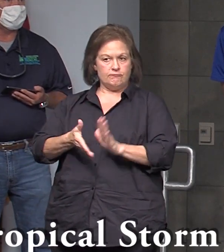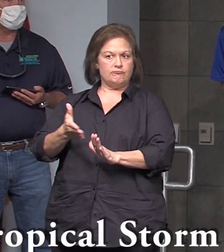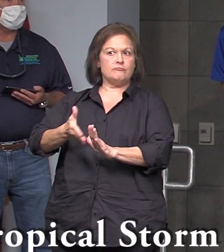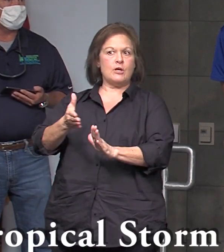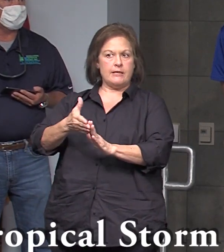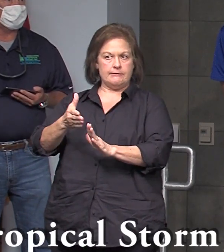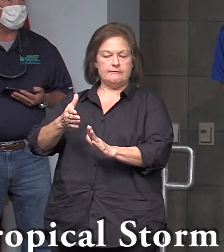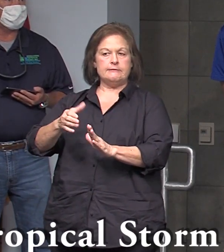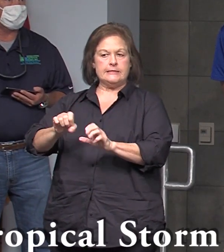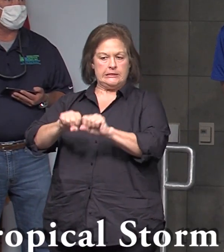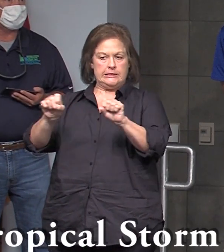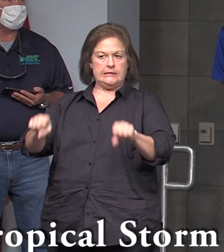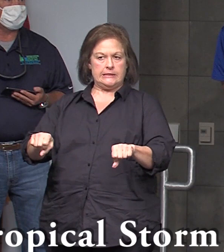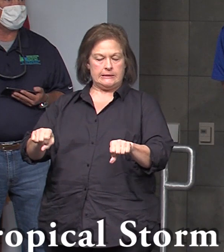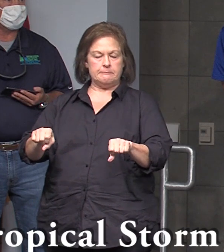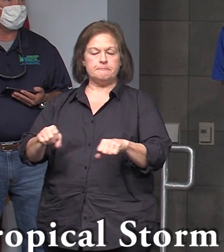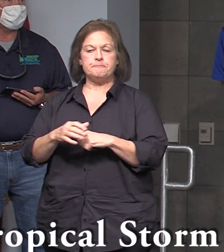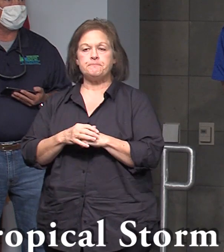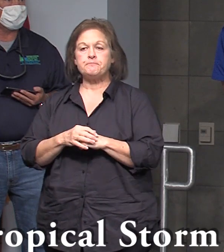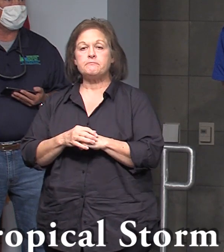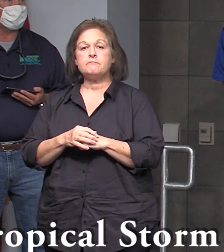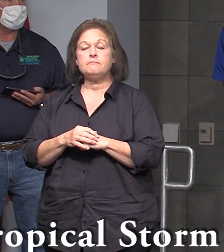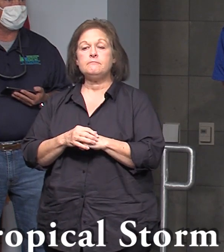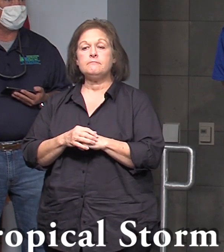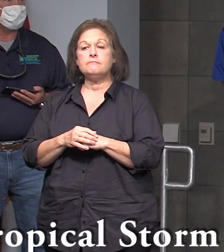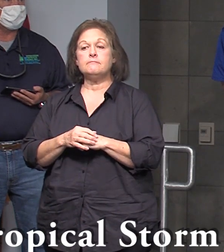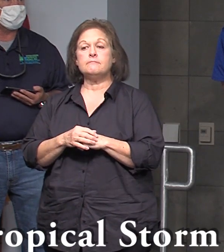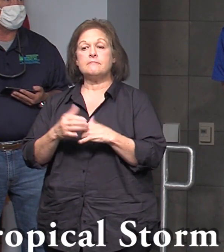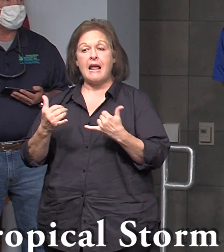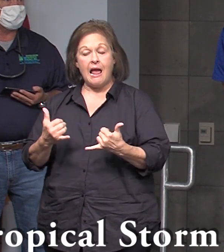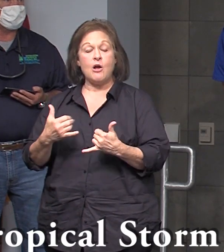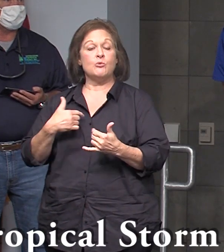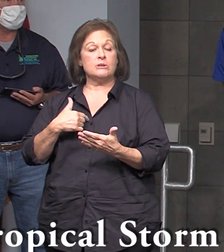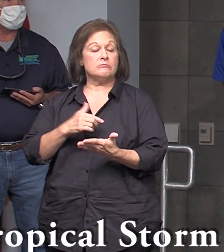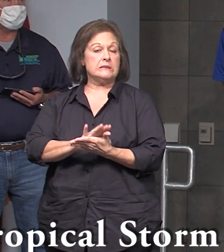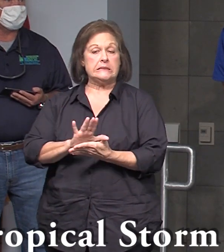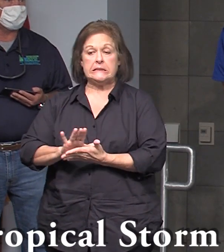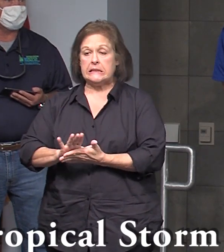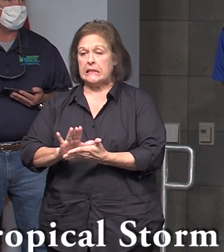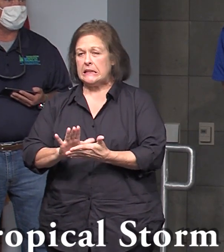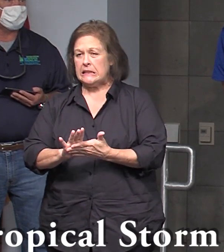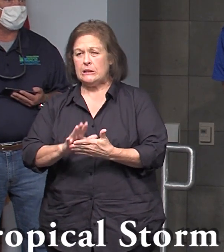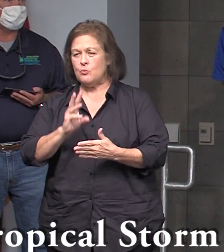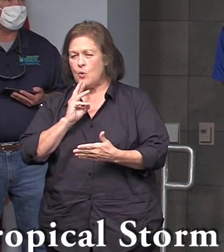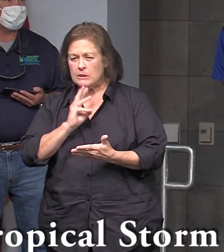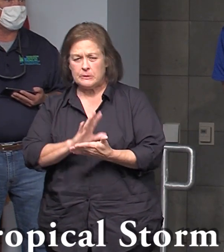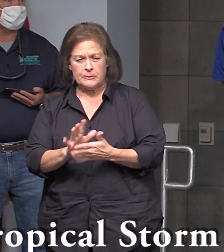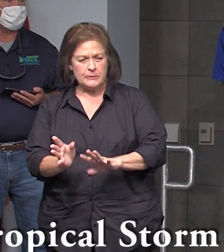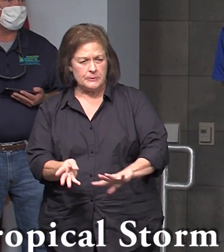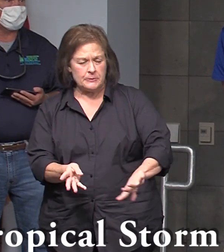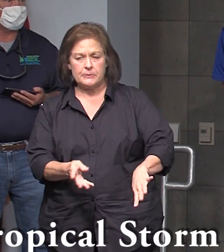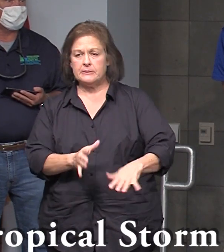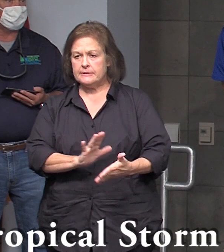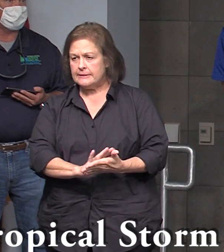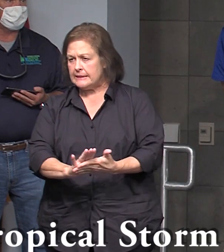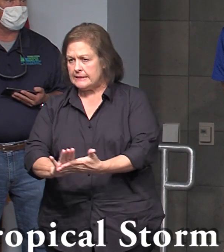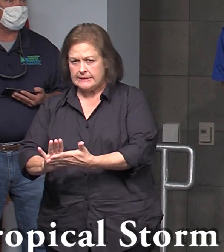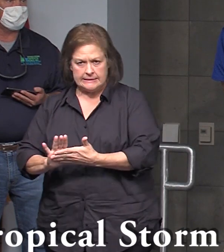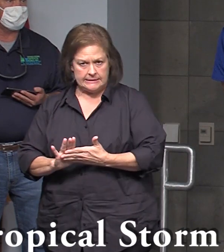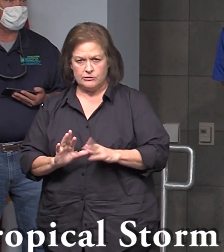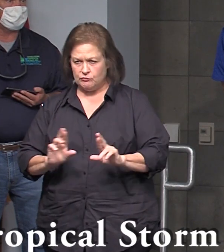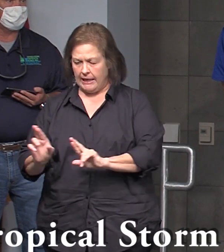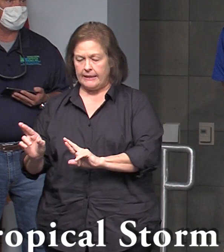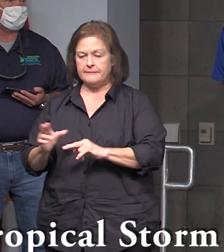capacity. Today we are out doing those things that we do, clean catch basins, flushing drain lines, all of those